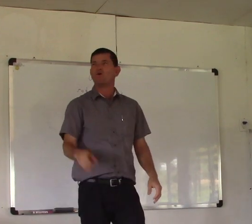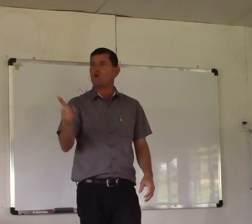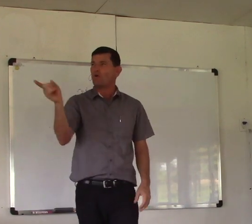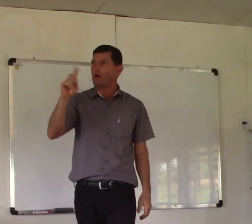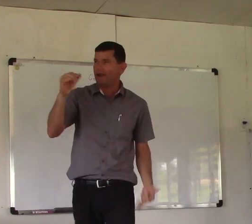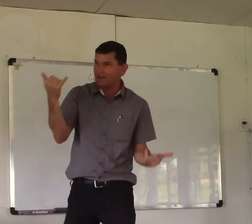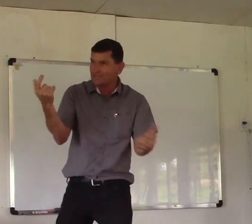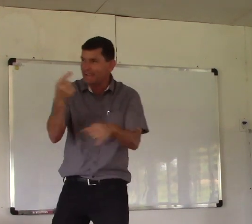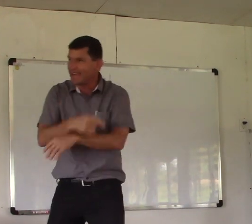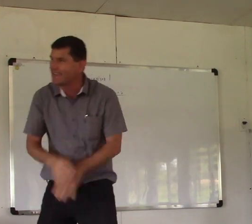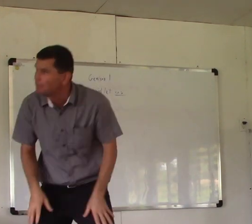Where today